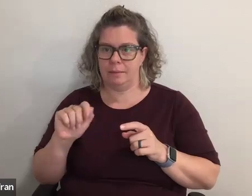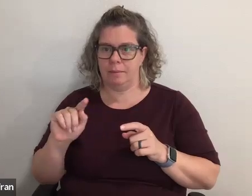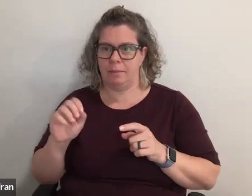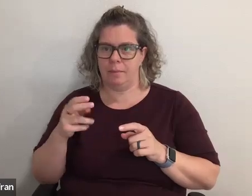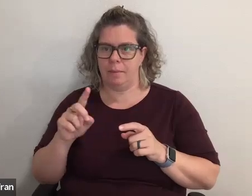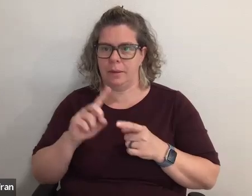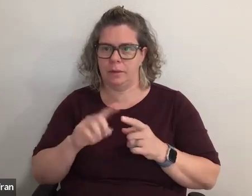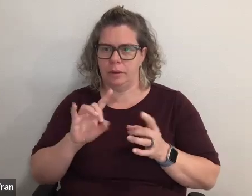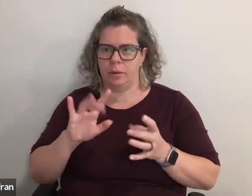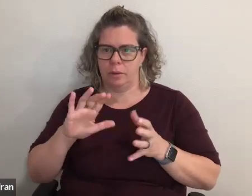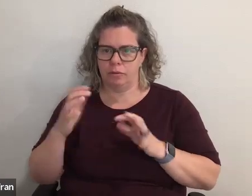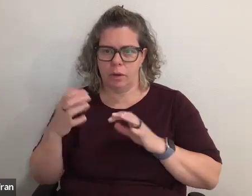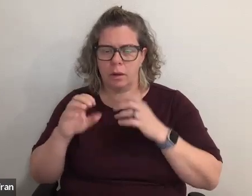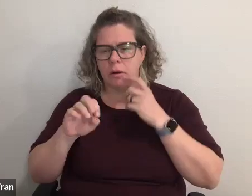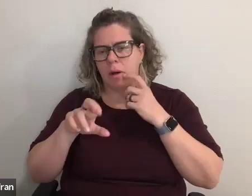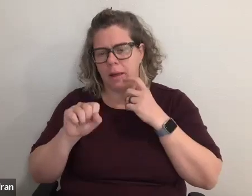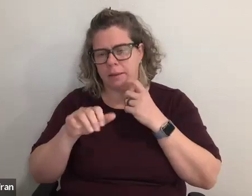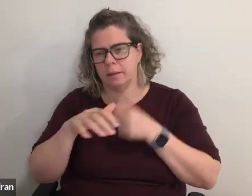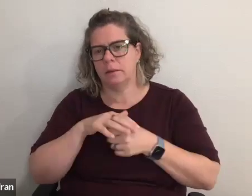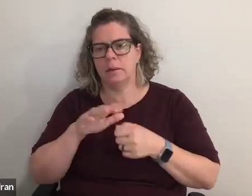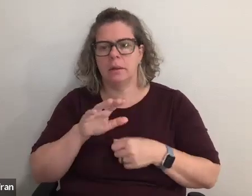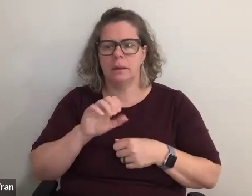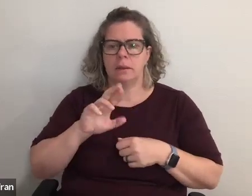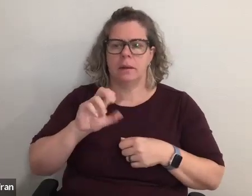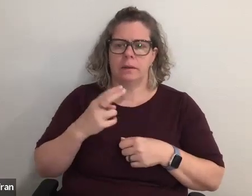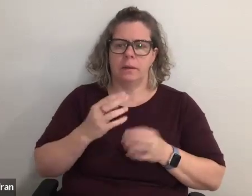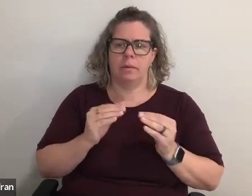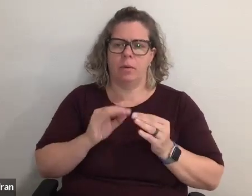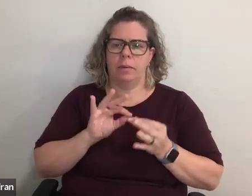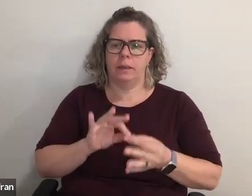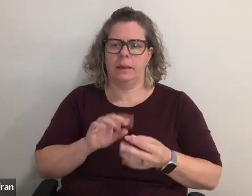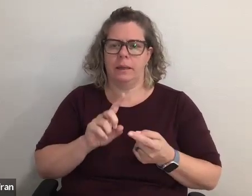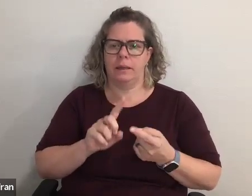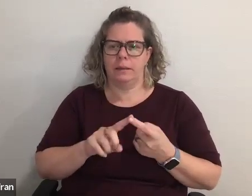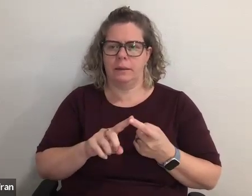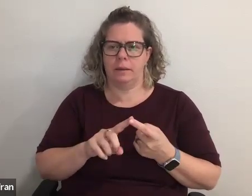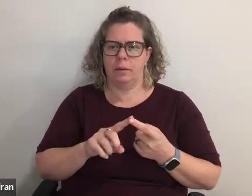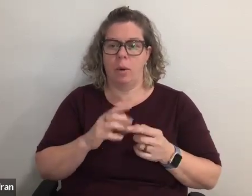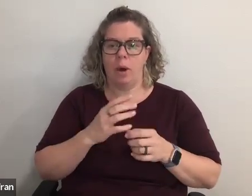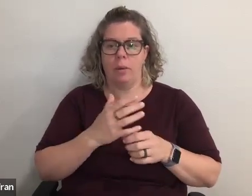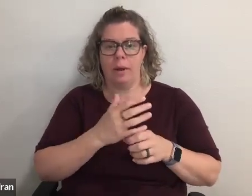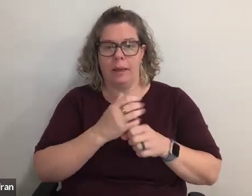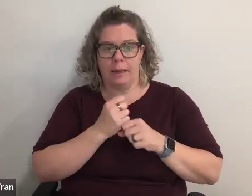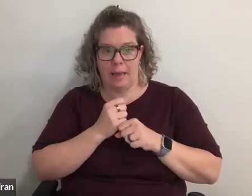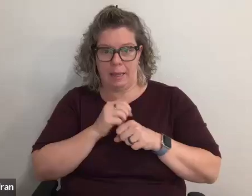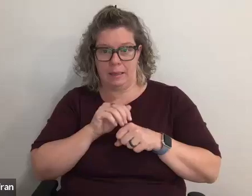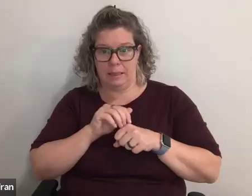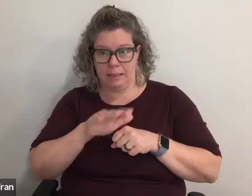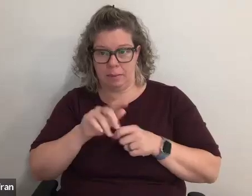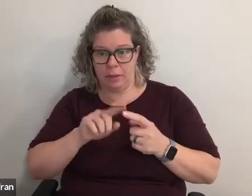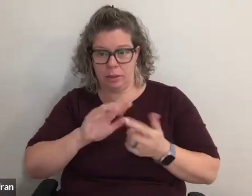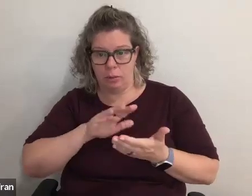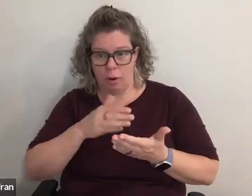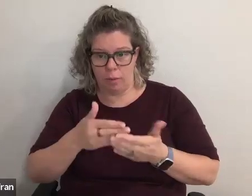I can take that one. I'm wondering if that one's more related to like once we get dispatched, how long does it take to get to